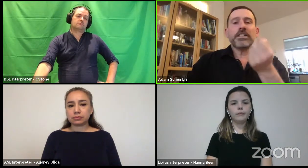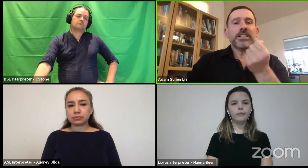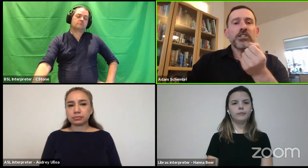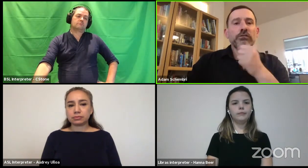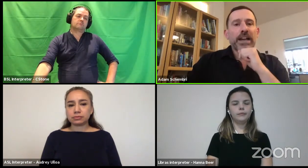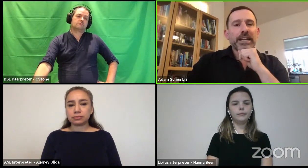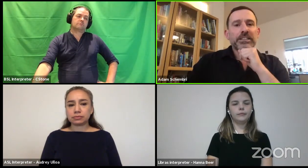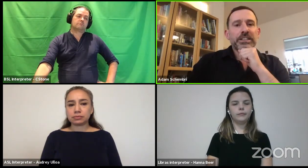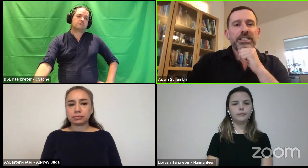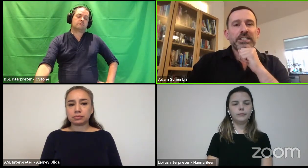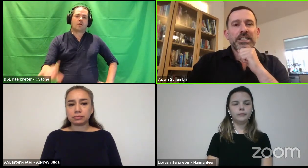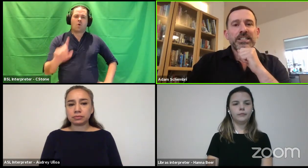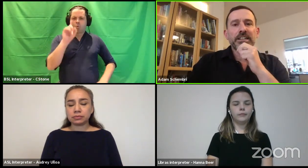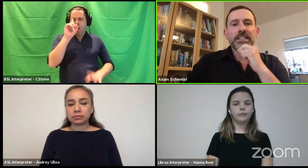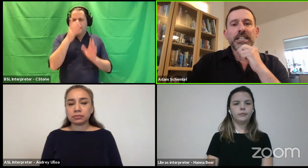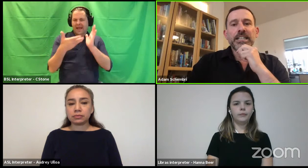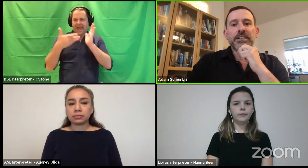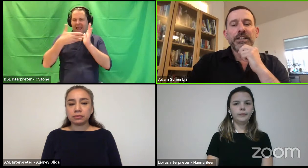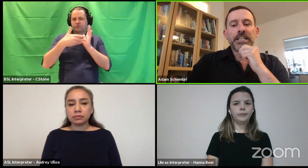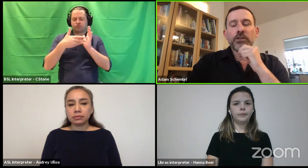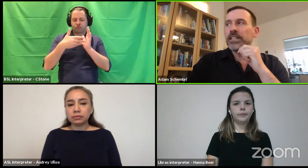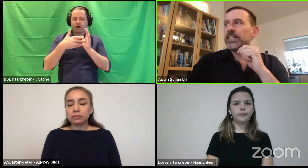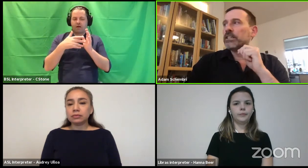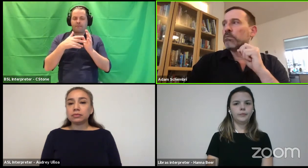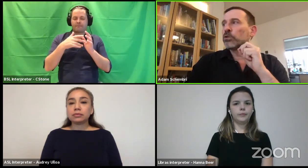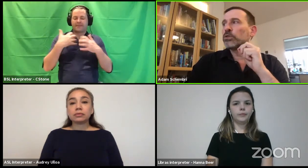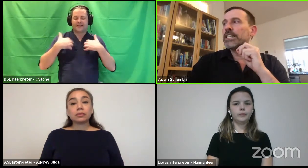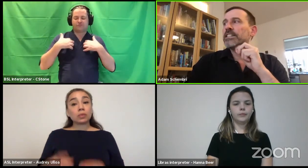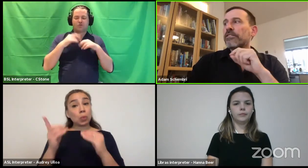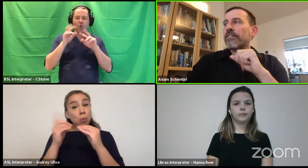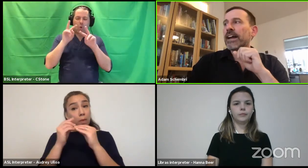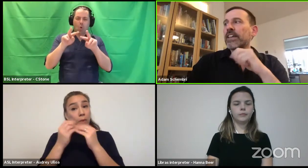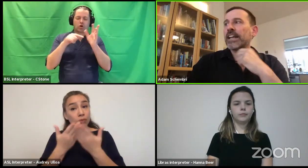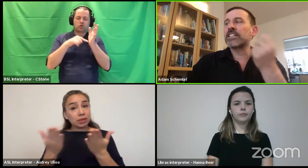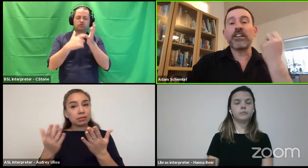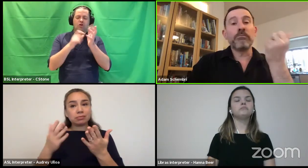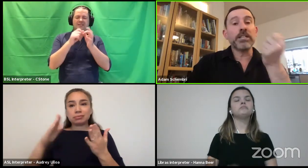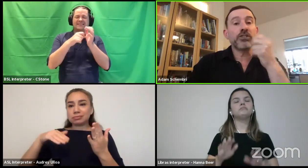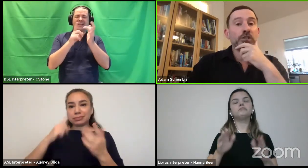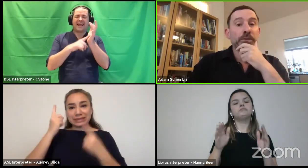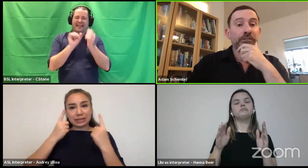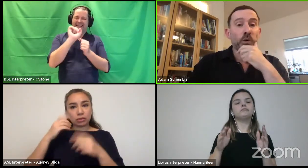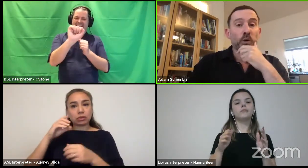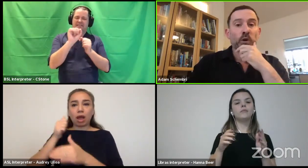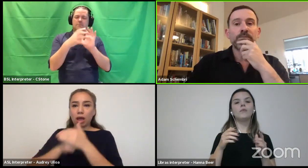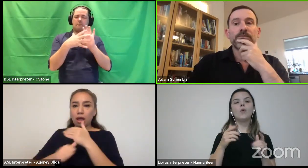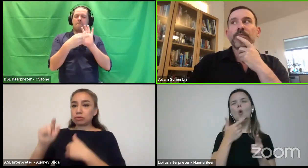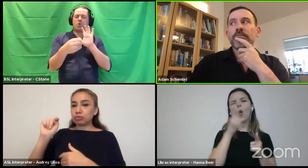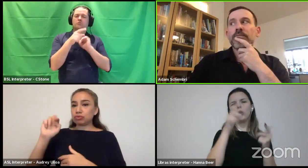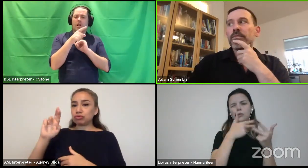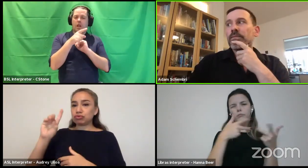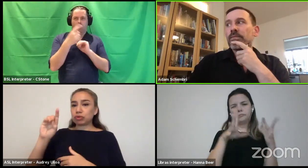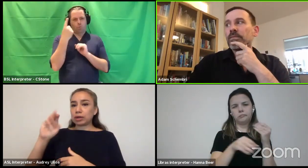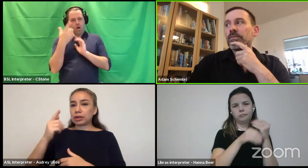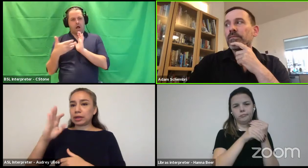One additional factor that isn't considered in the Traugottian model is the fact that, as I've mentioned before,